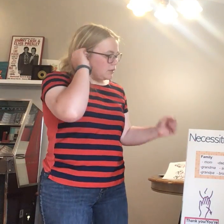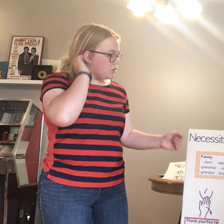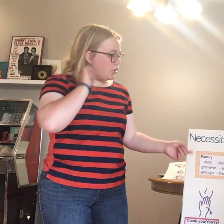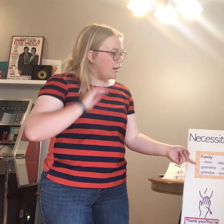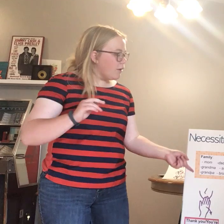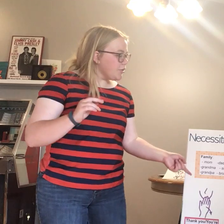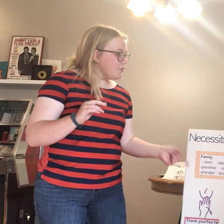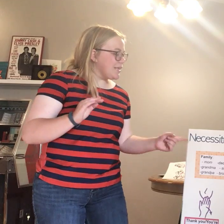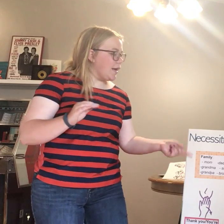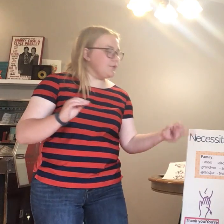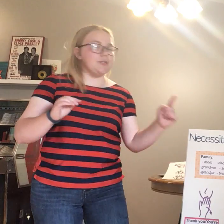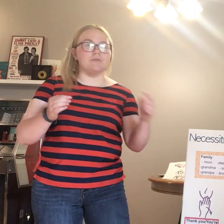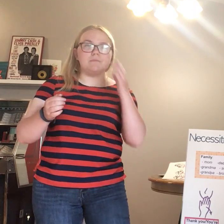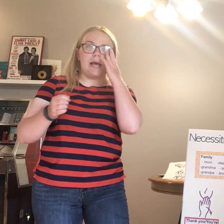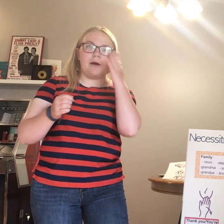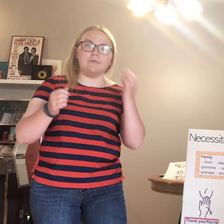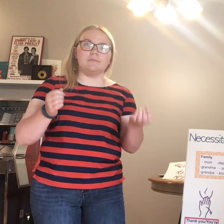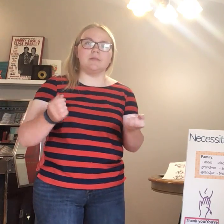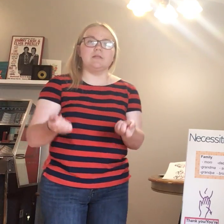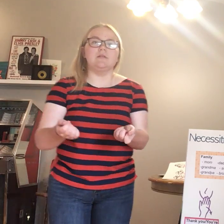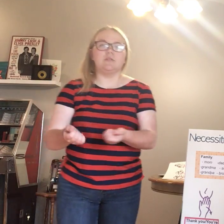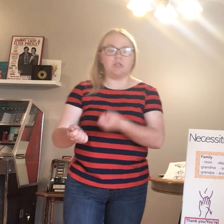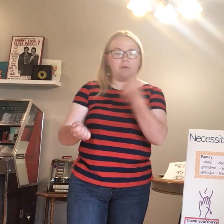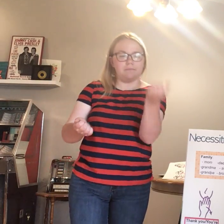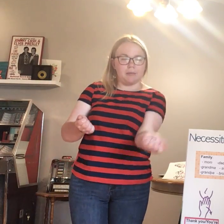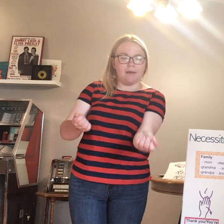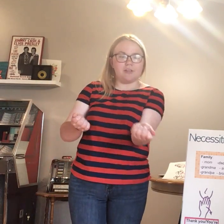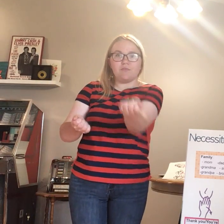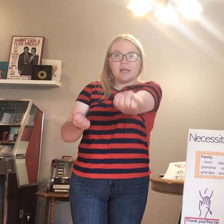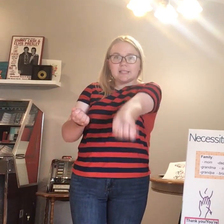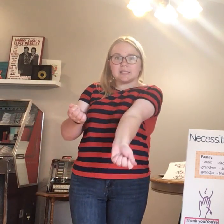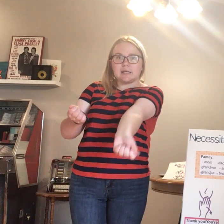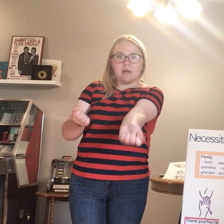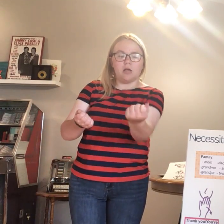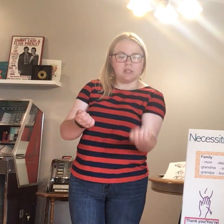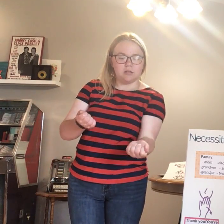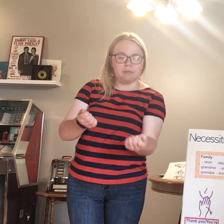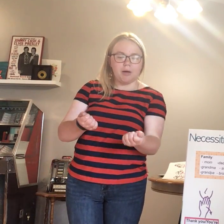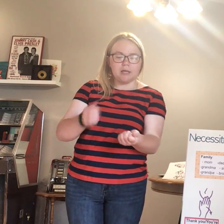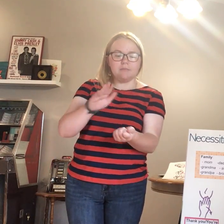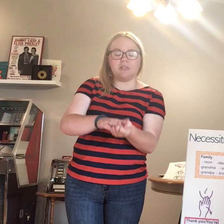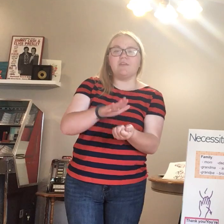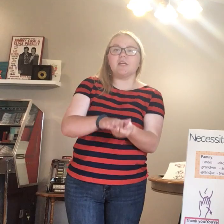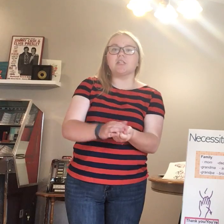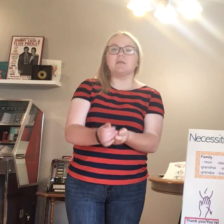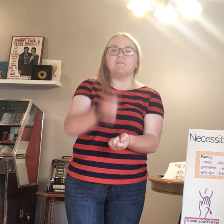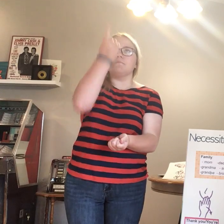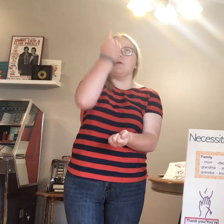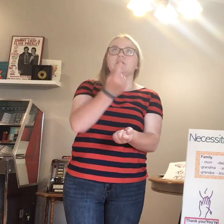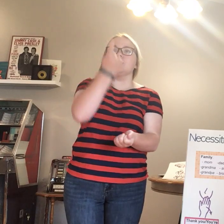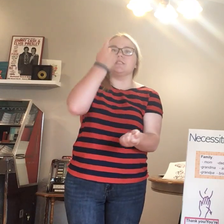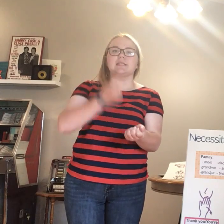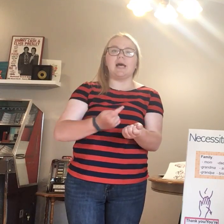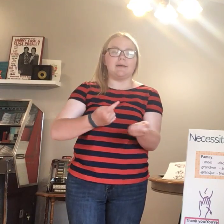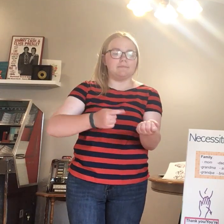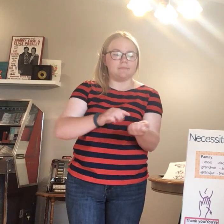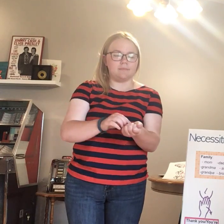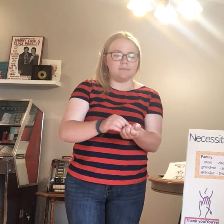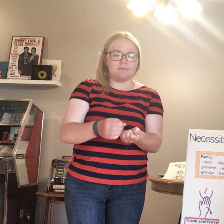So how are you is how you. How. So have your fist, bottom, your fingers pointing towards the sky,